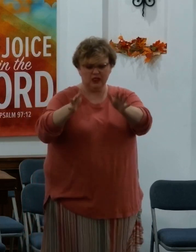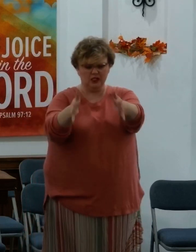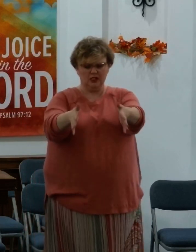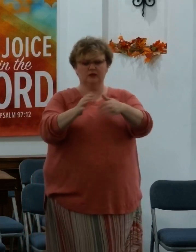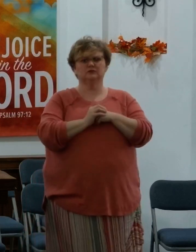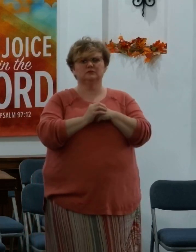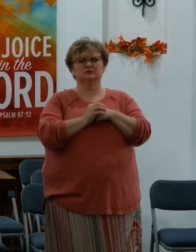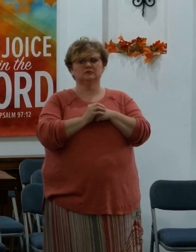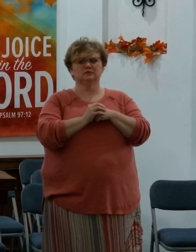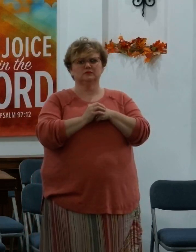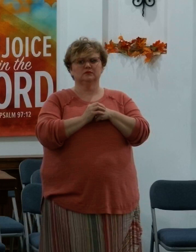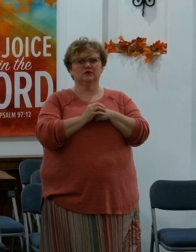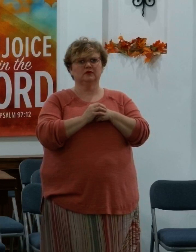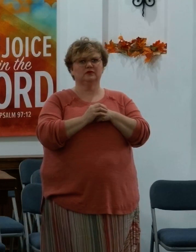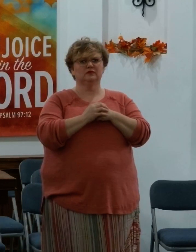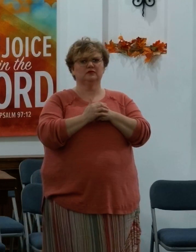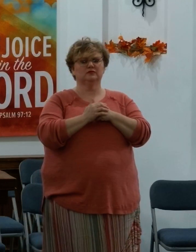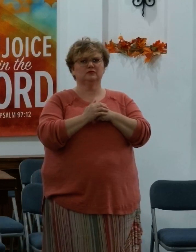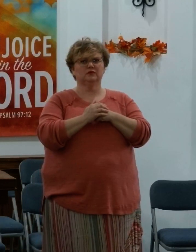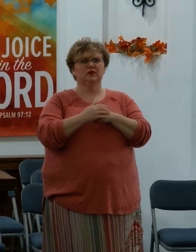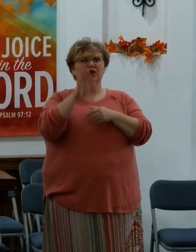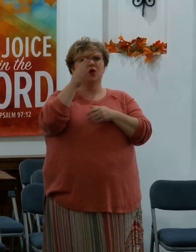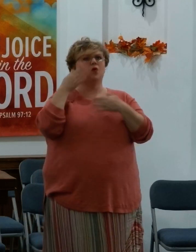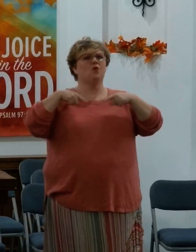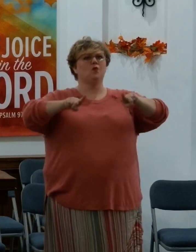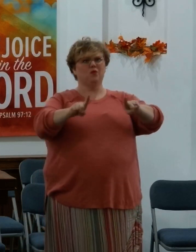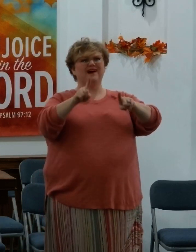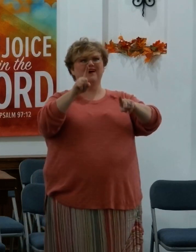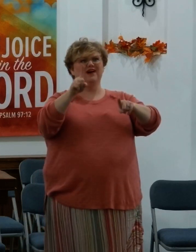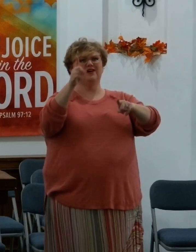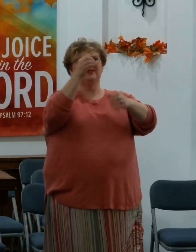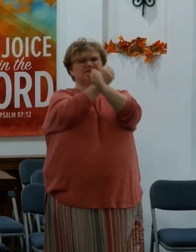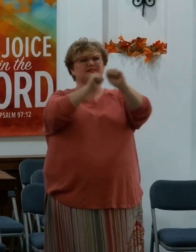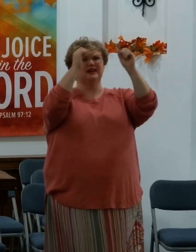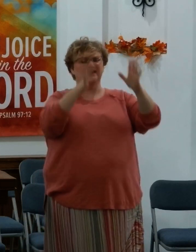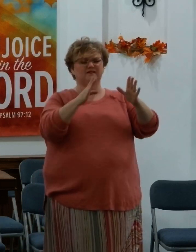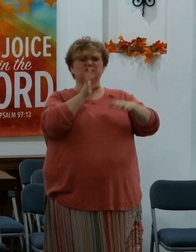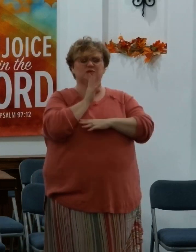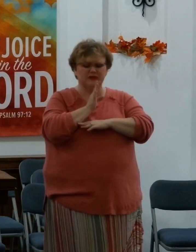Savior from above speaks sweetly, trust me,